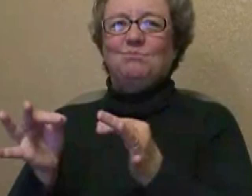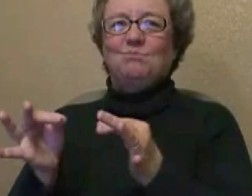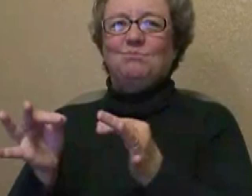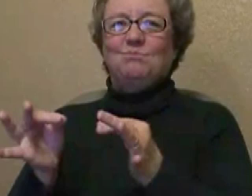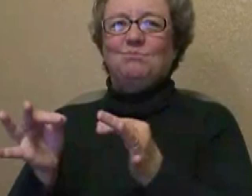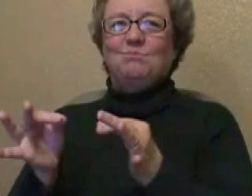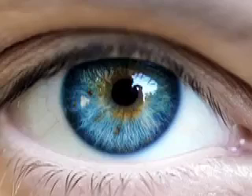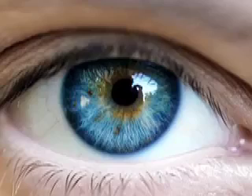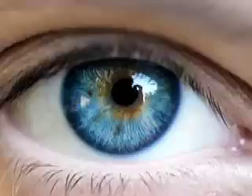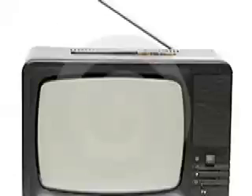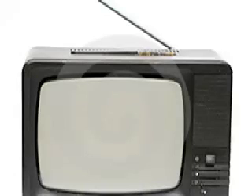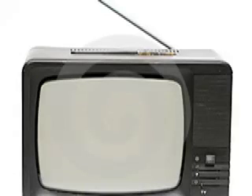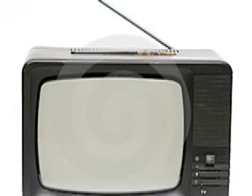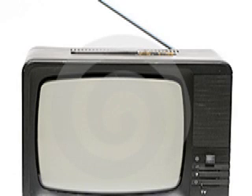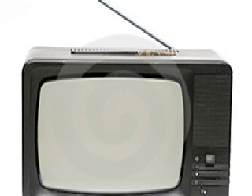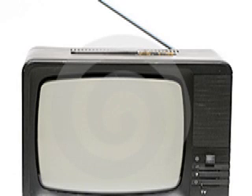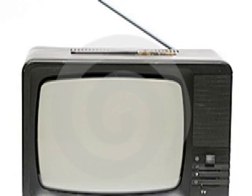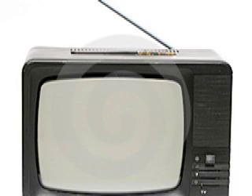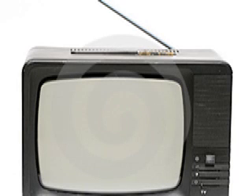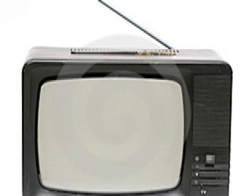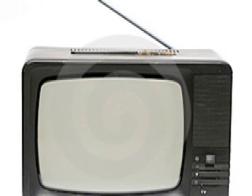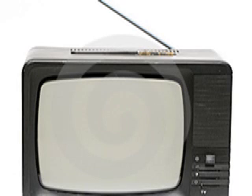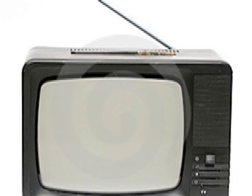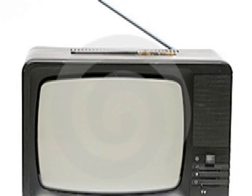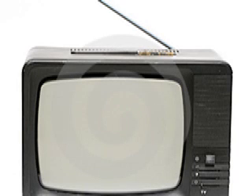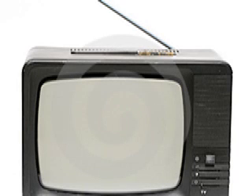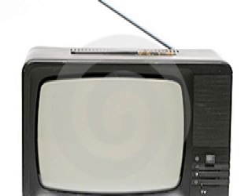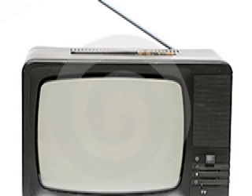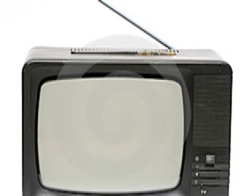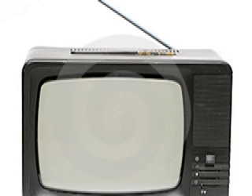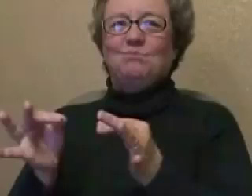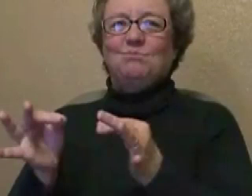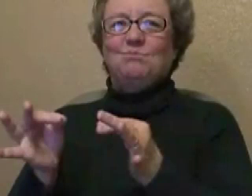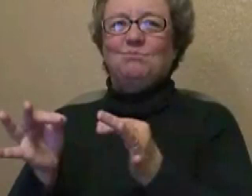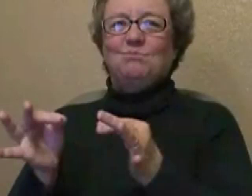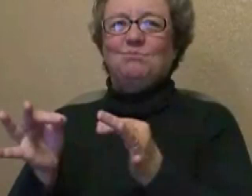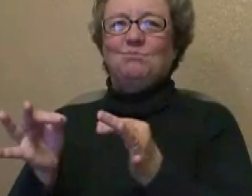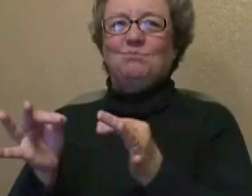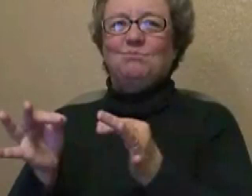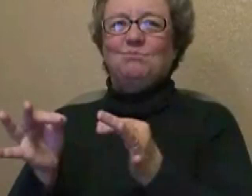Up there now, you can see it on television more. know, temperatures are there all the time.